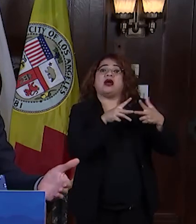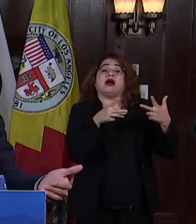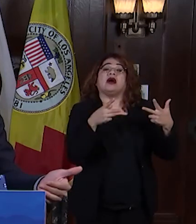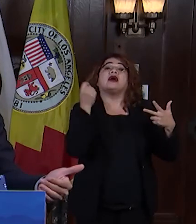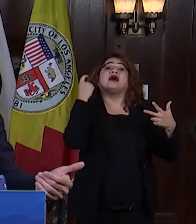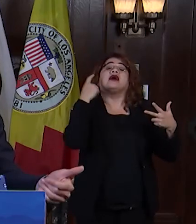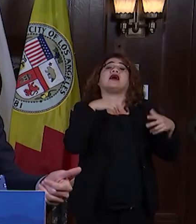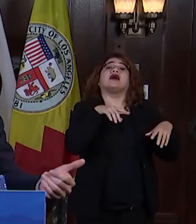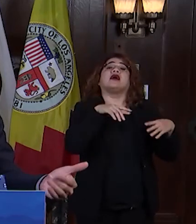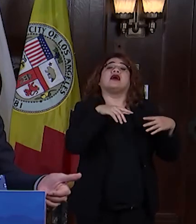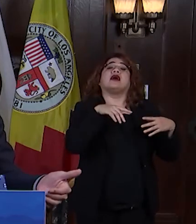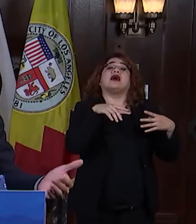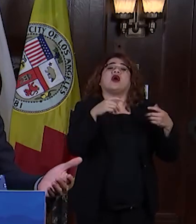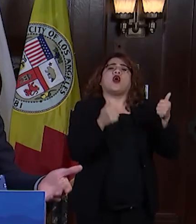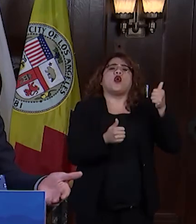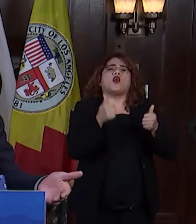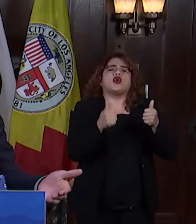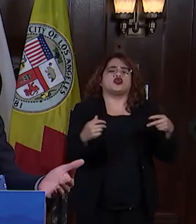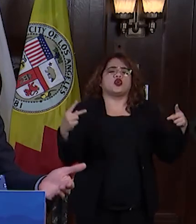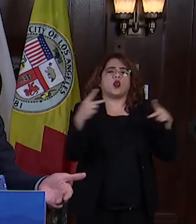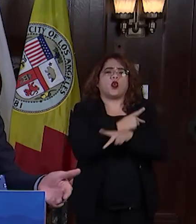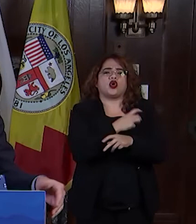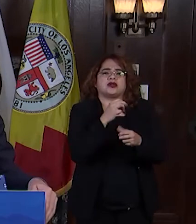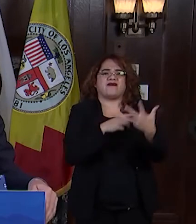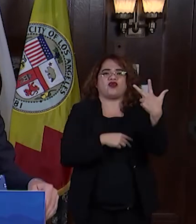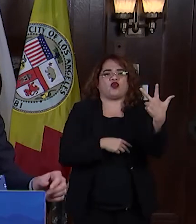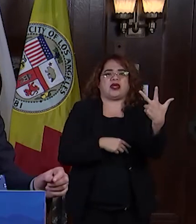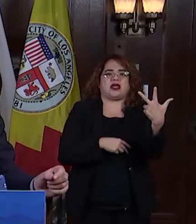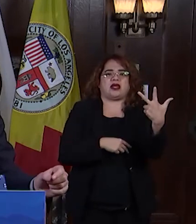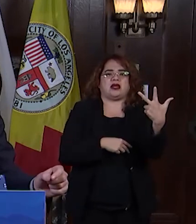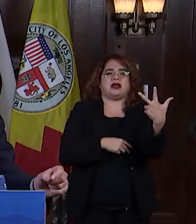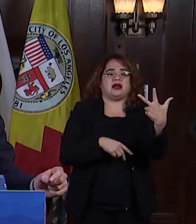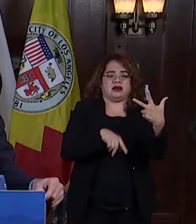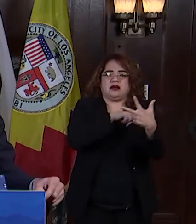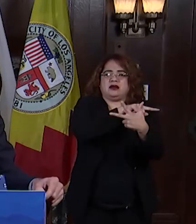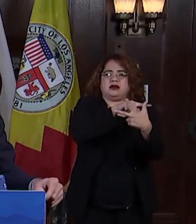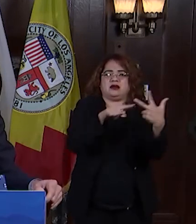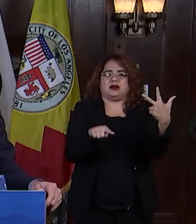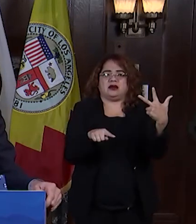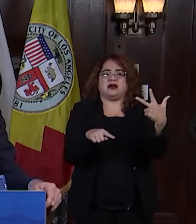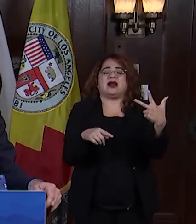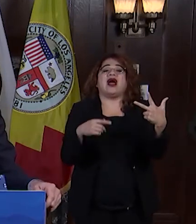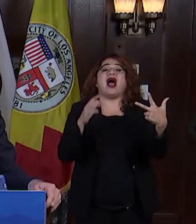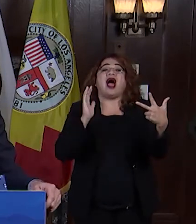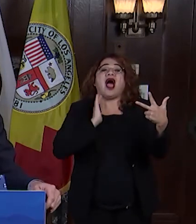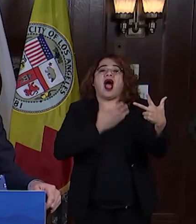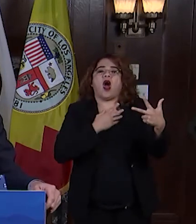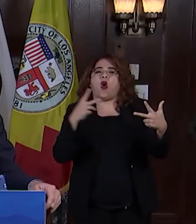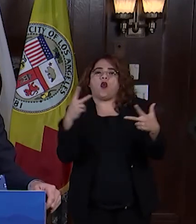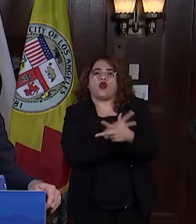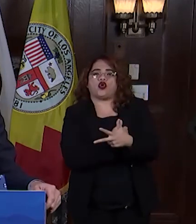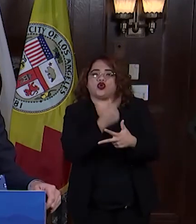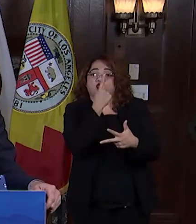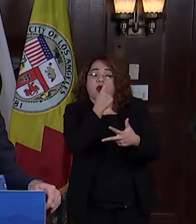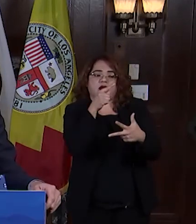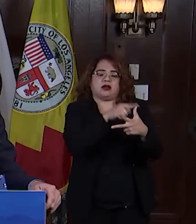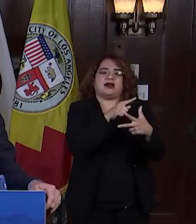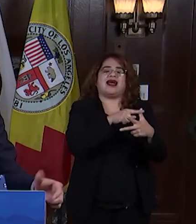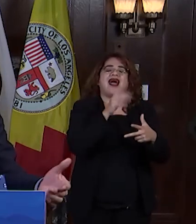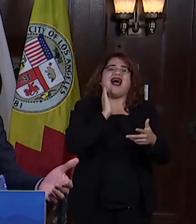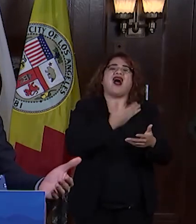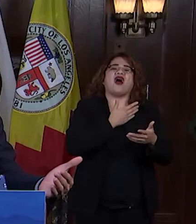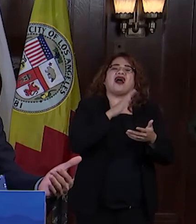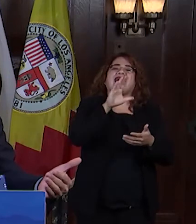state says it's the worst of the 3 that determines where you are. So because our caseload adjusted is about 8